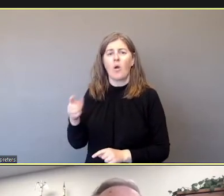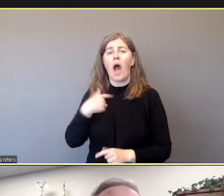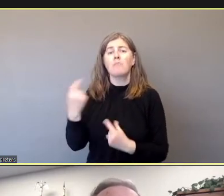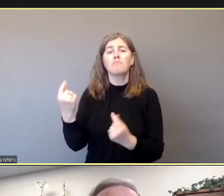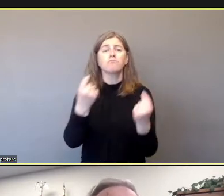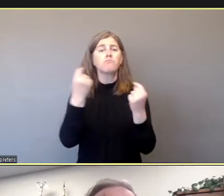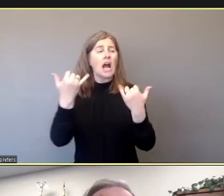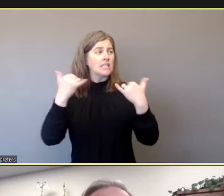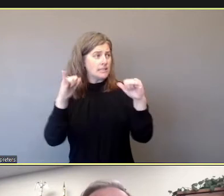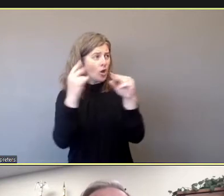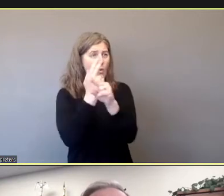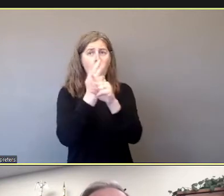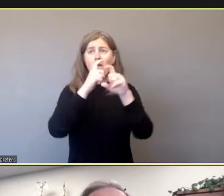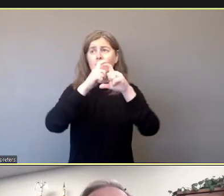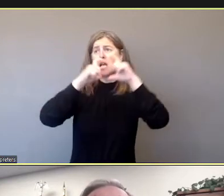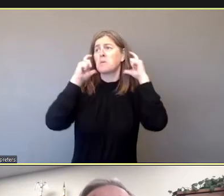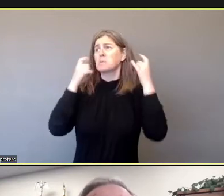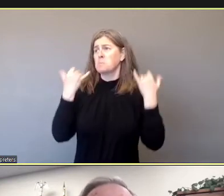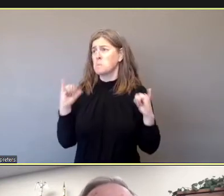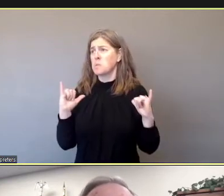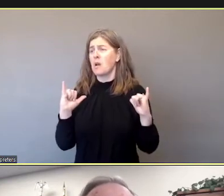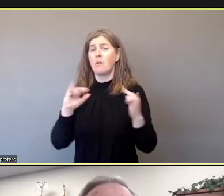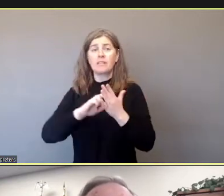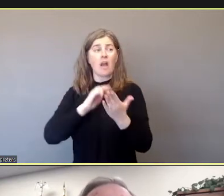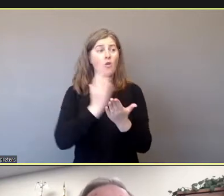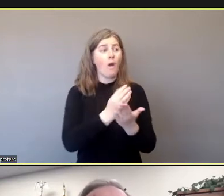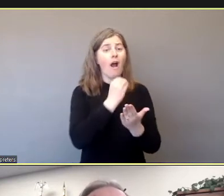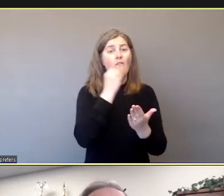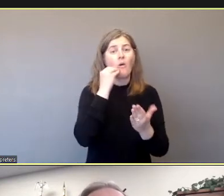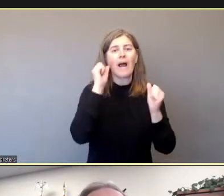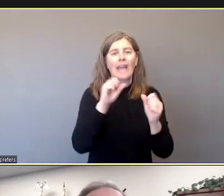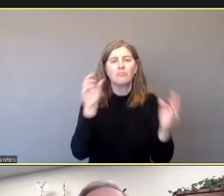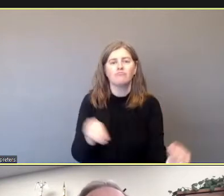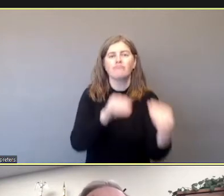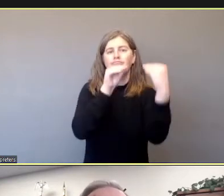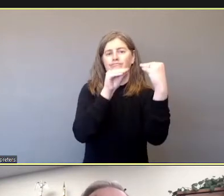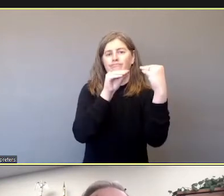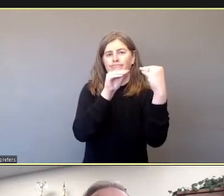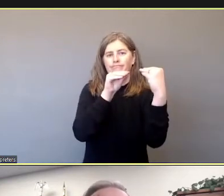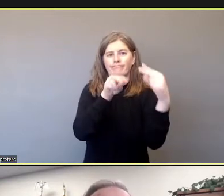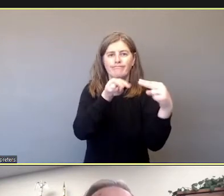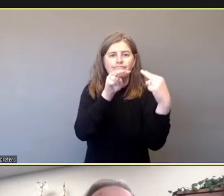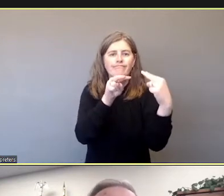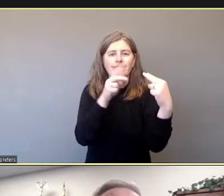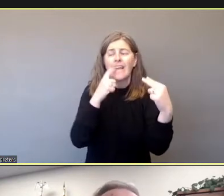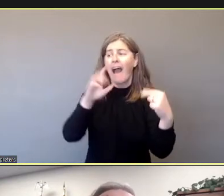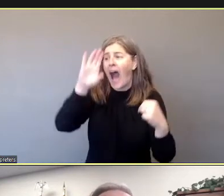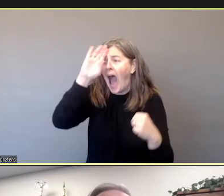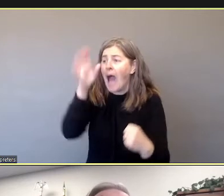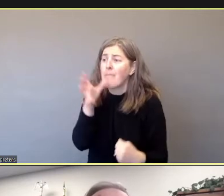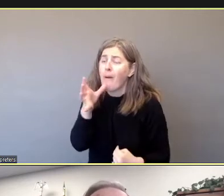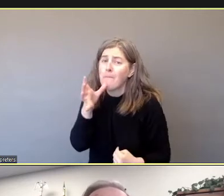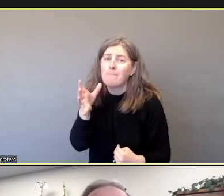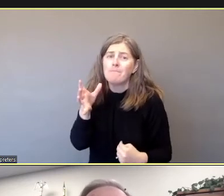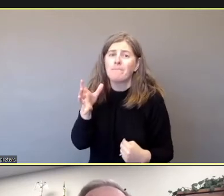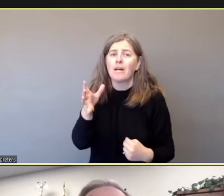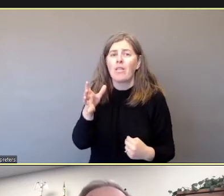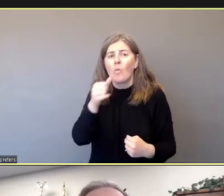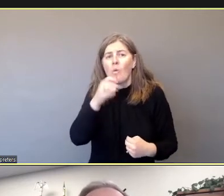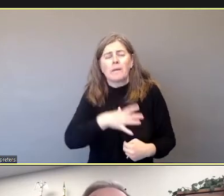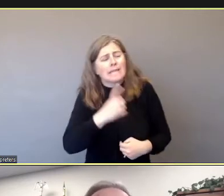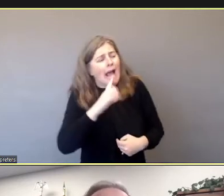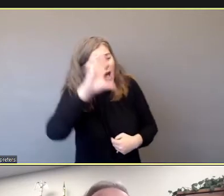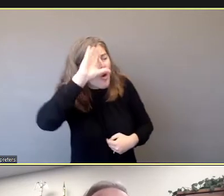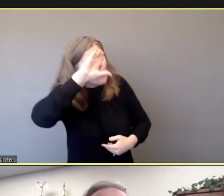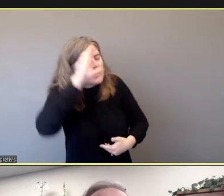still wear my face mask. So when I get home, I can do this. And he's there saying, hi, Mom. And she's saying, hello, son.